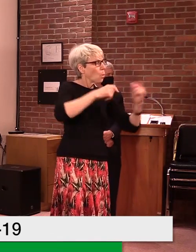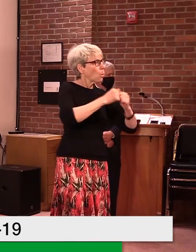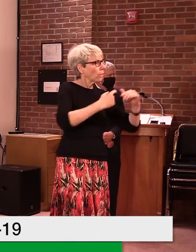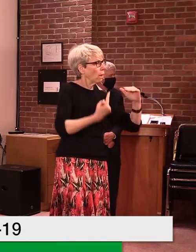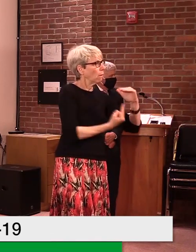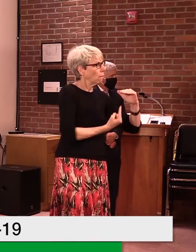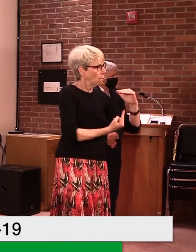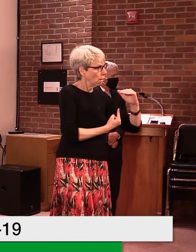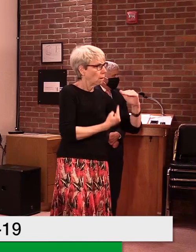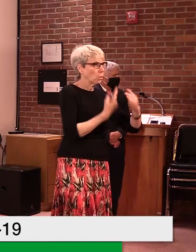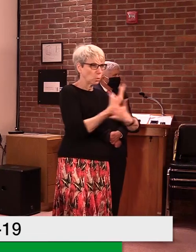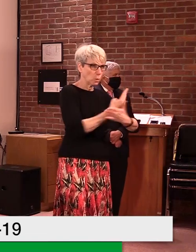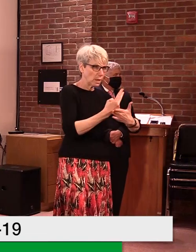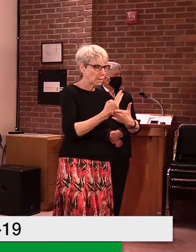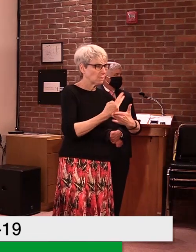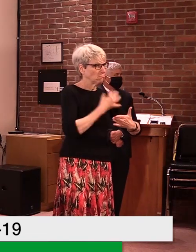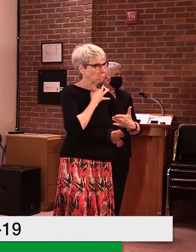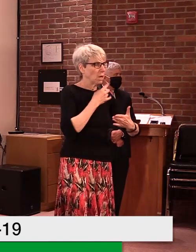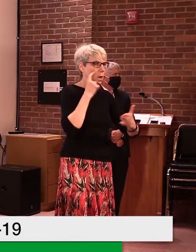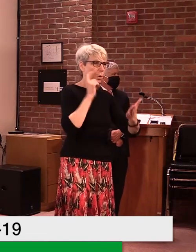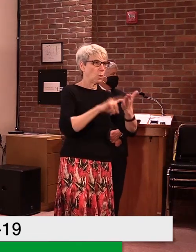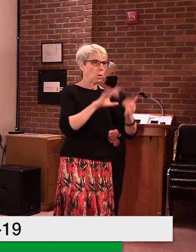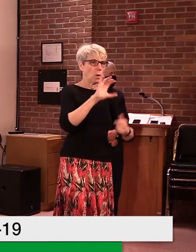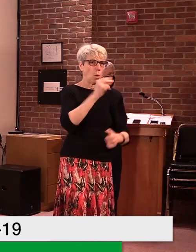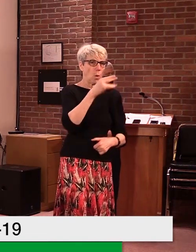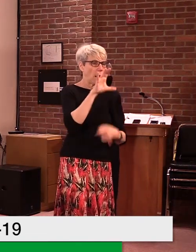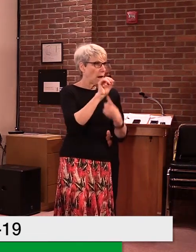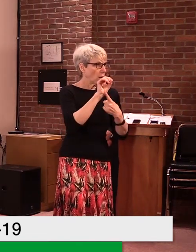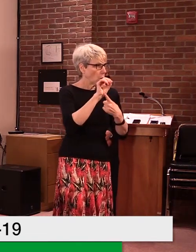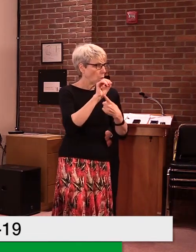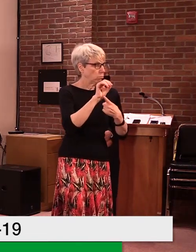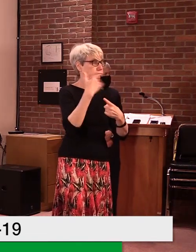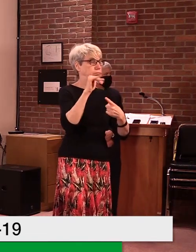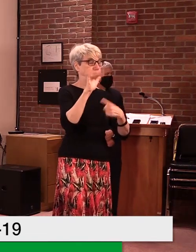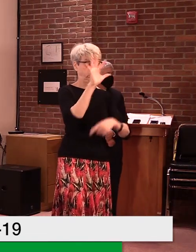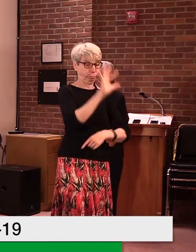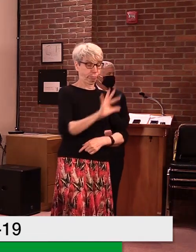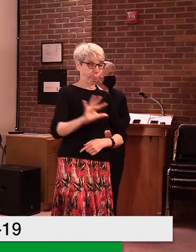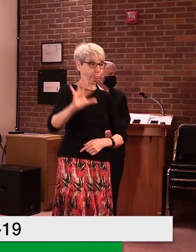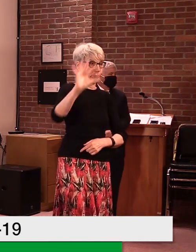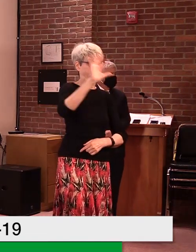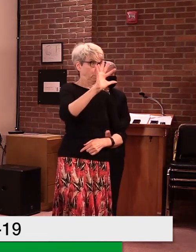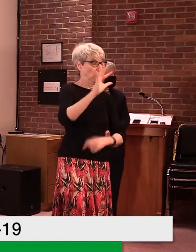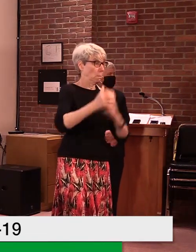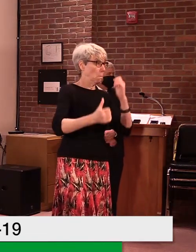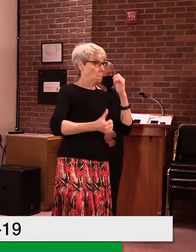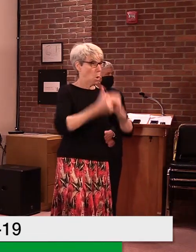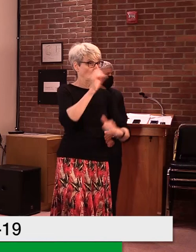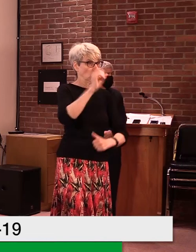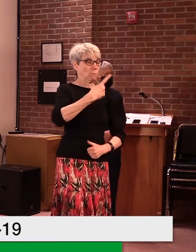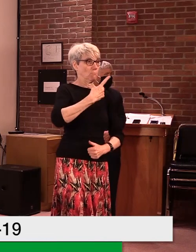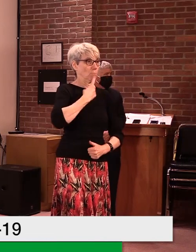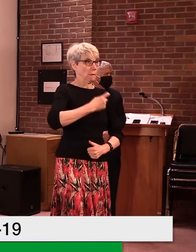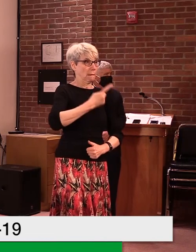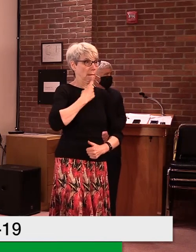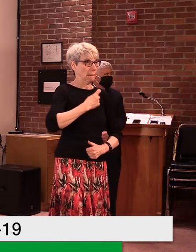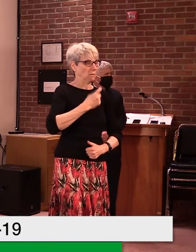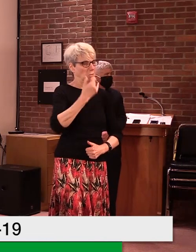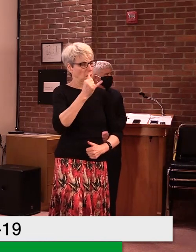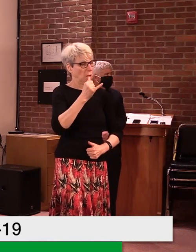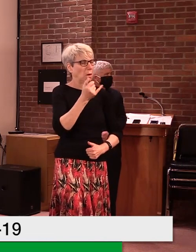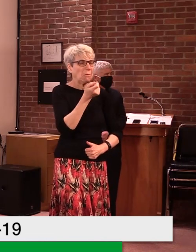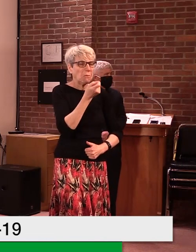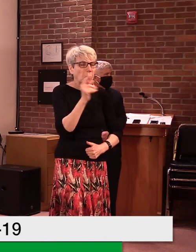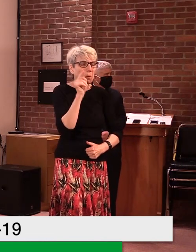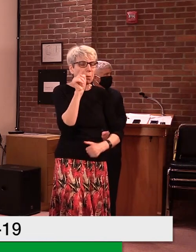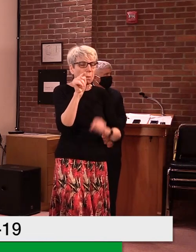looks like in Ohio, for instance, there's only, I think, four or five counties that people can actually travel from without a quarantine. So I'm wondering